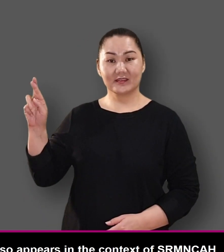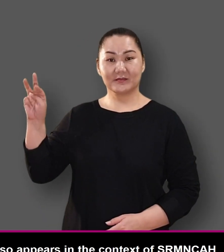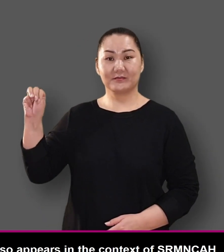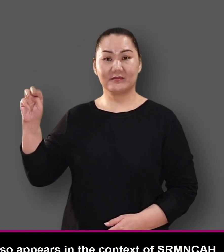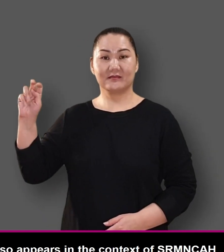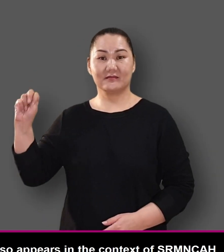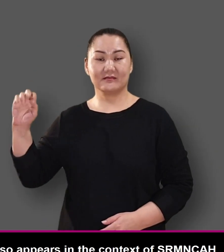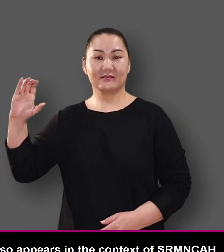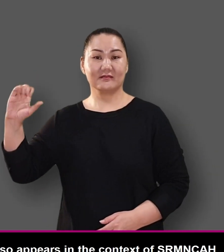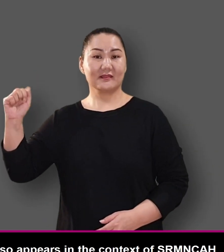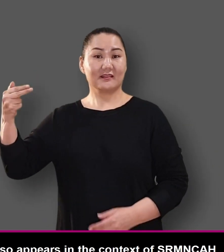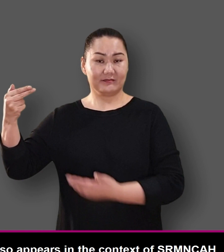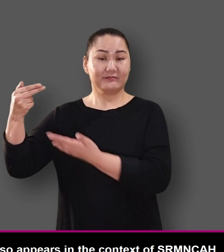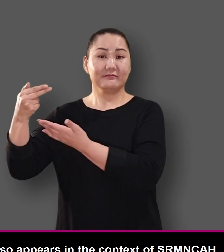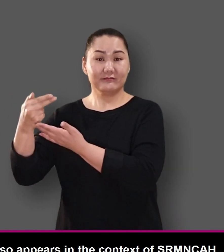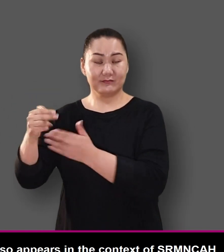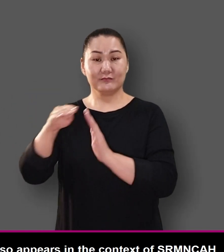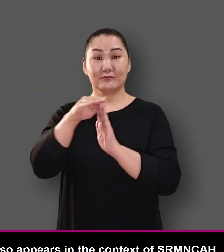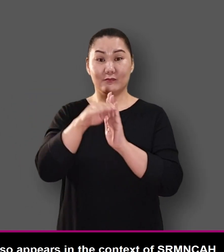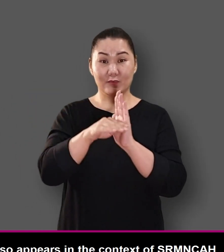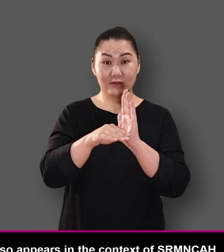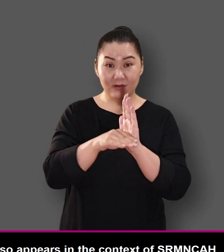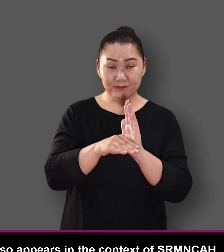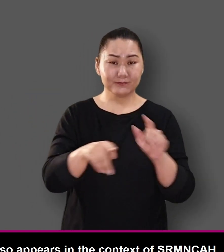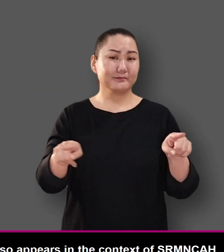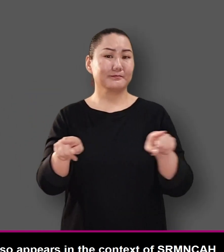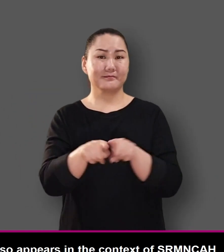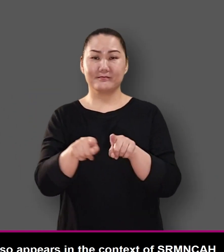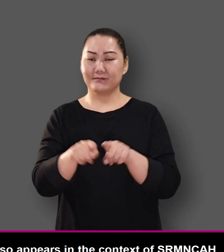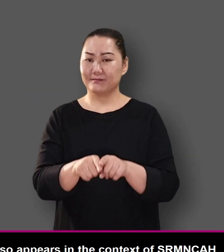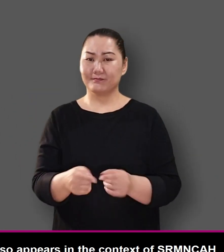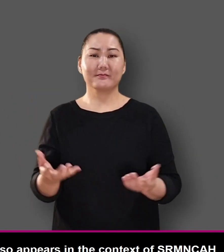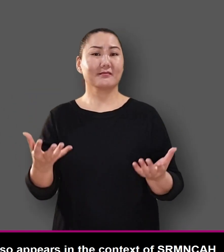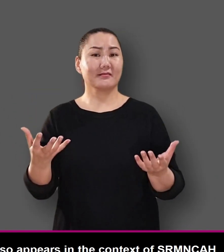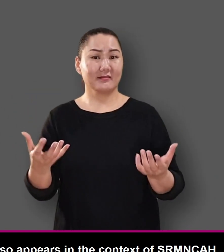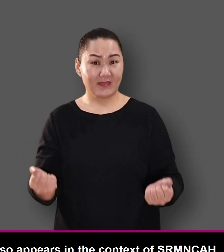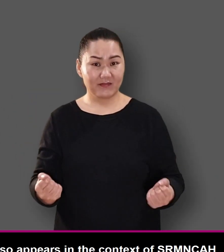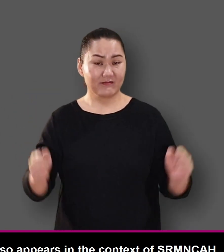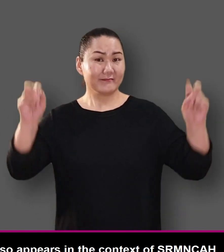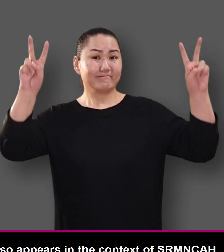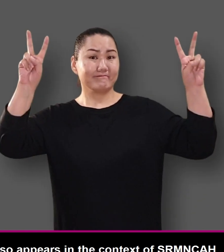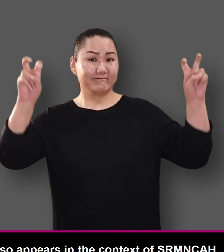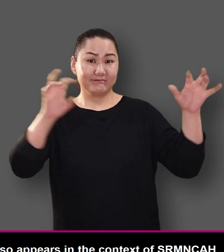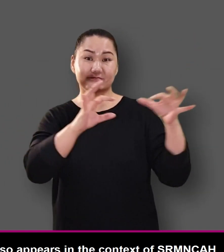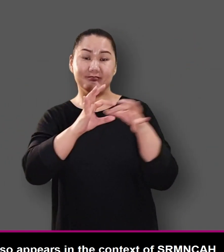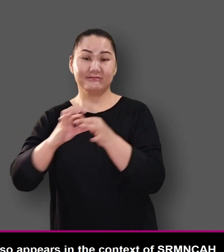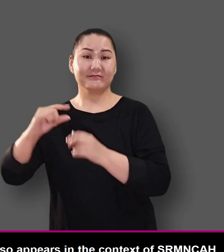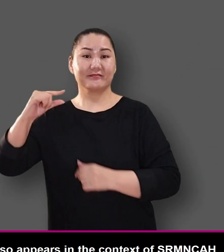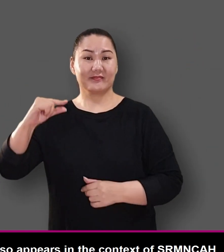The issue of GBV and disability also appears in the context of SRMNCAH